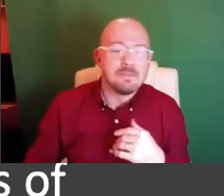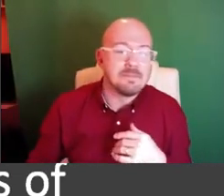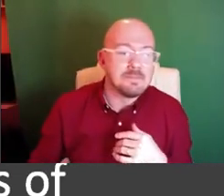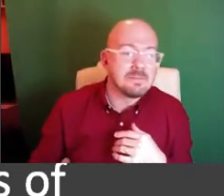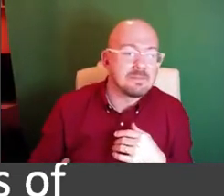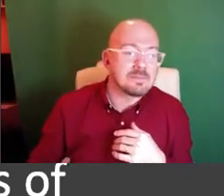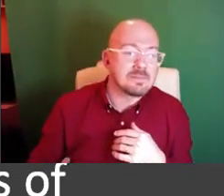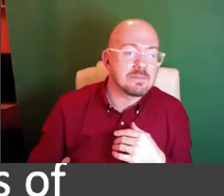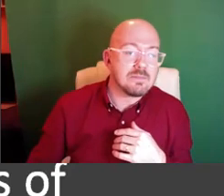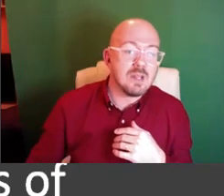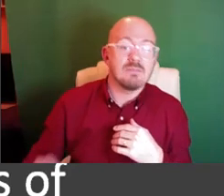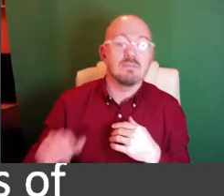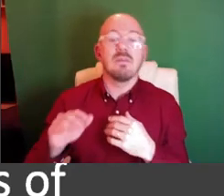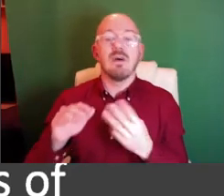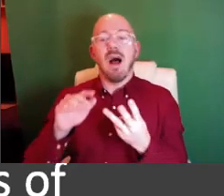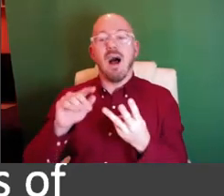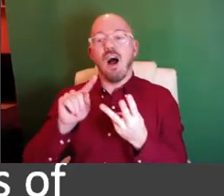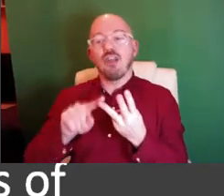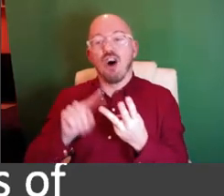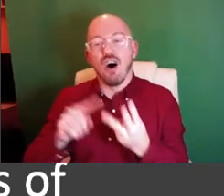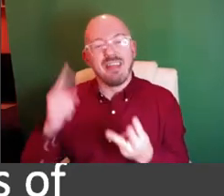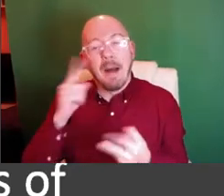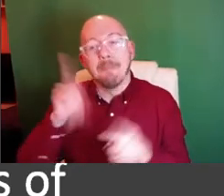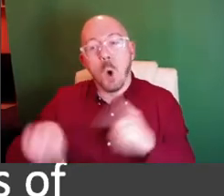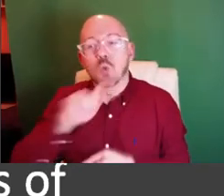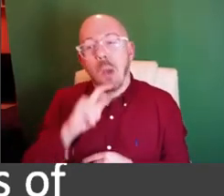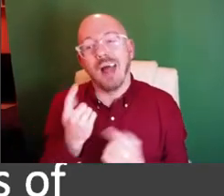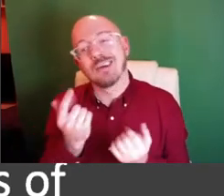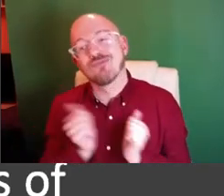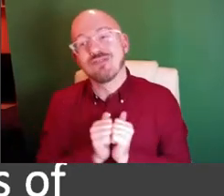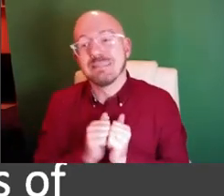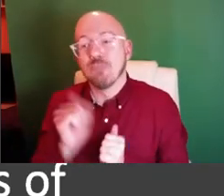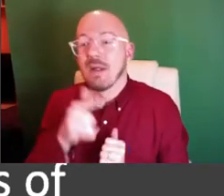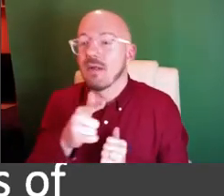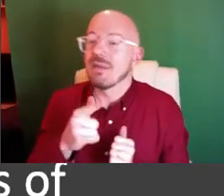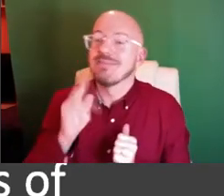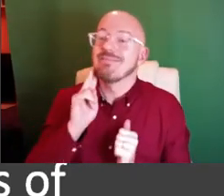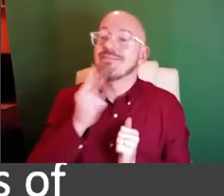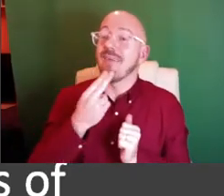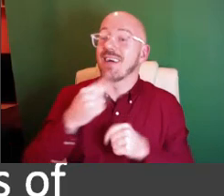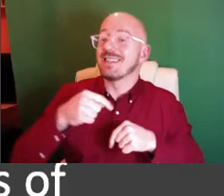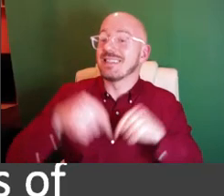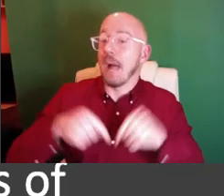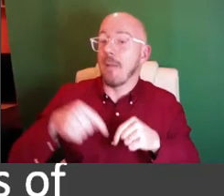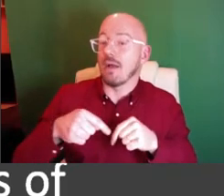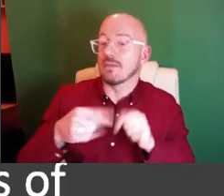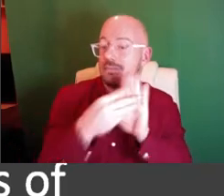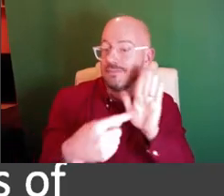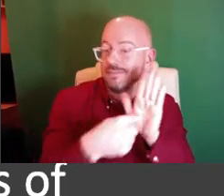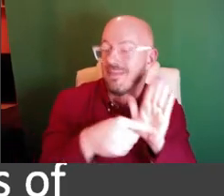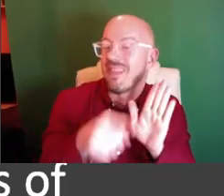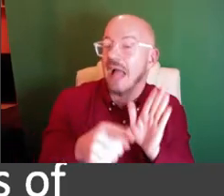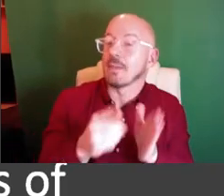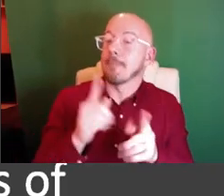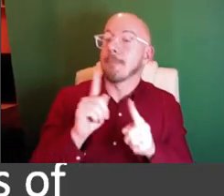So this sub-question actually explores that conceptualisation. And finally, to what extent